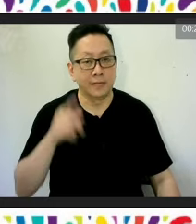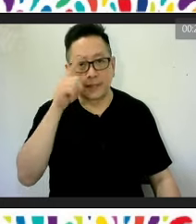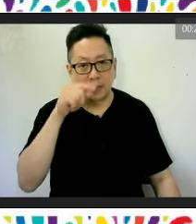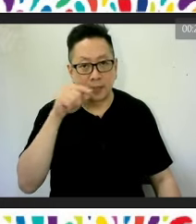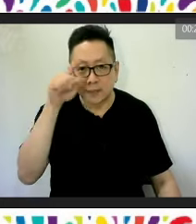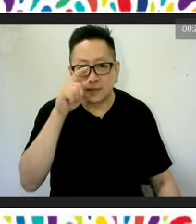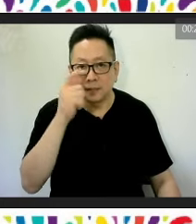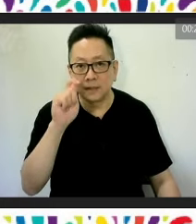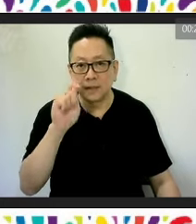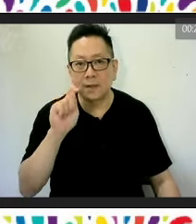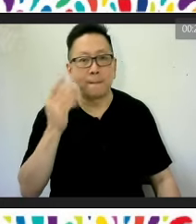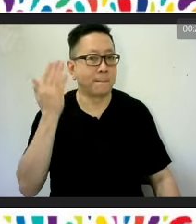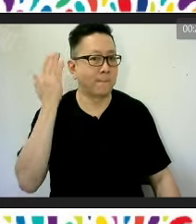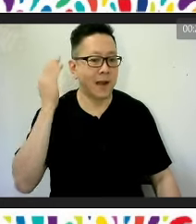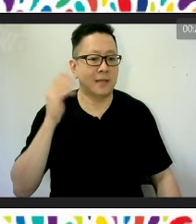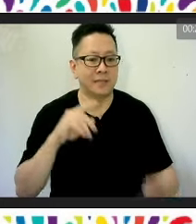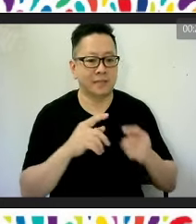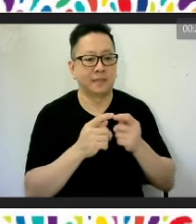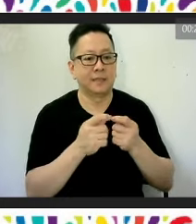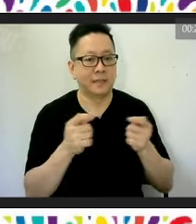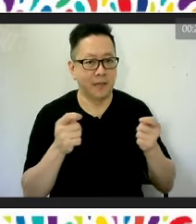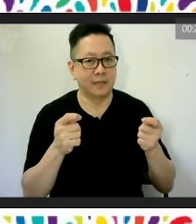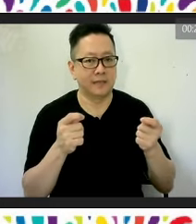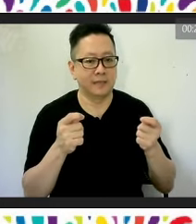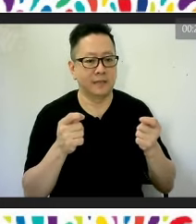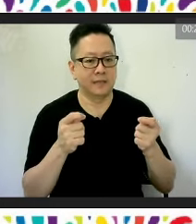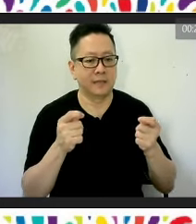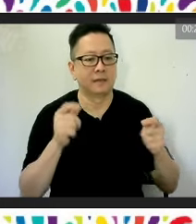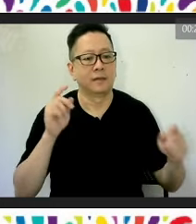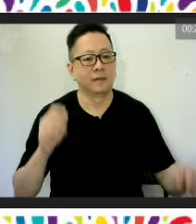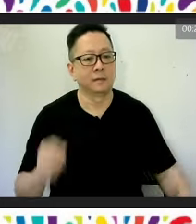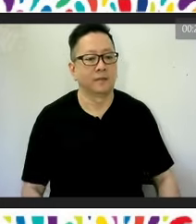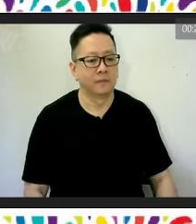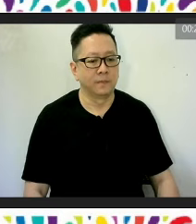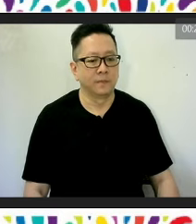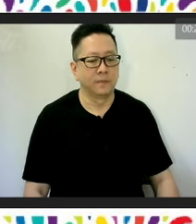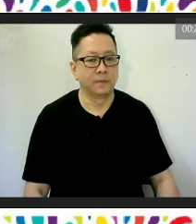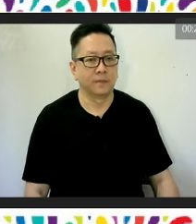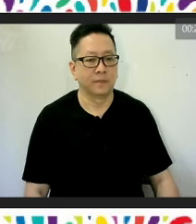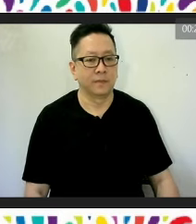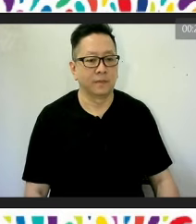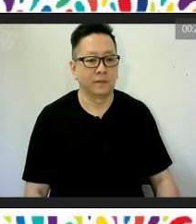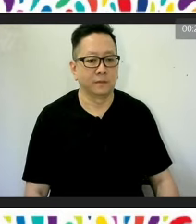1. Okay, circle the past tense.